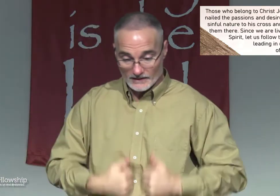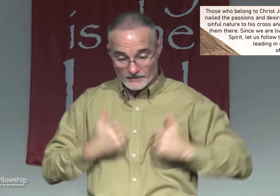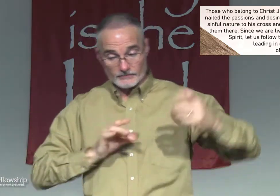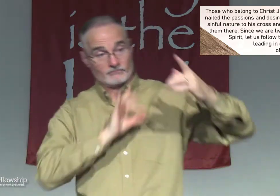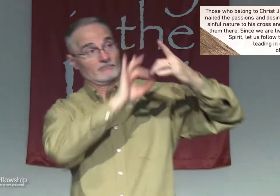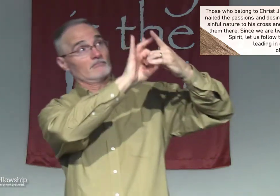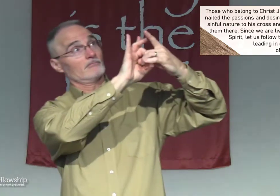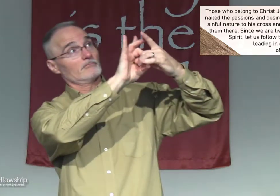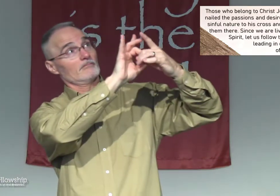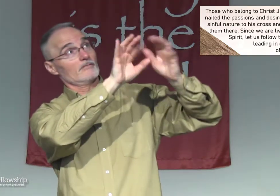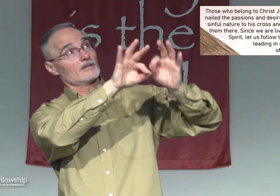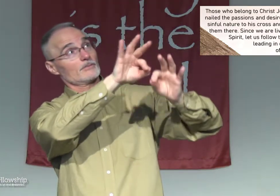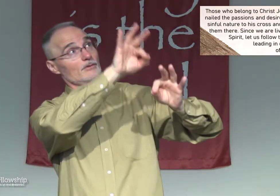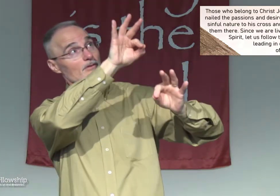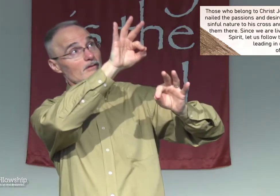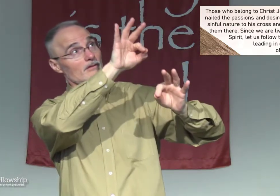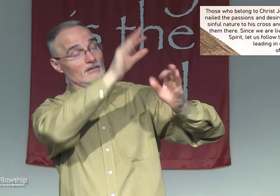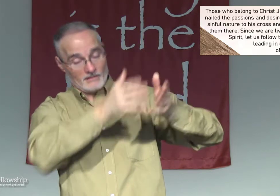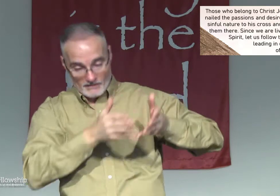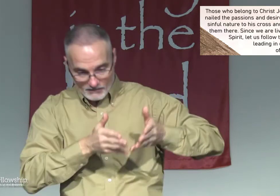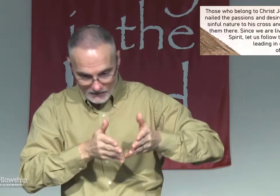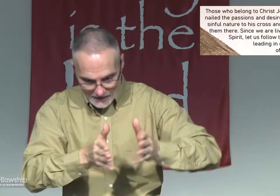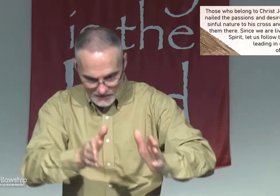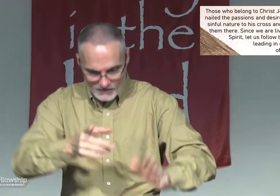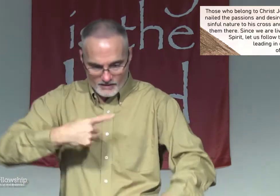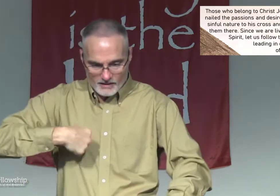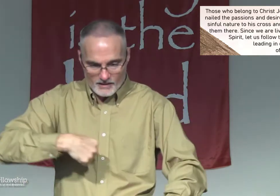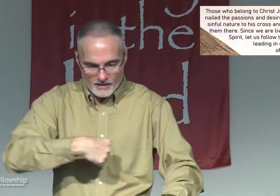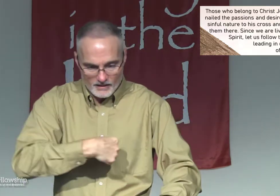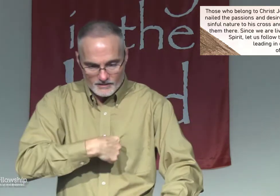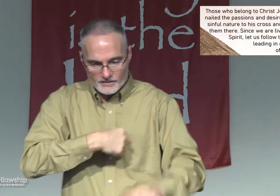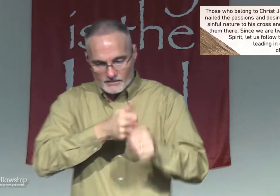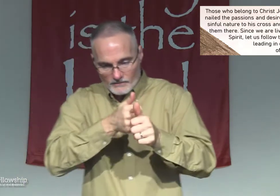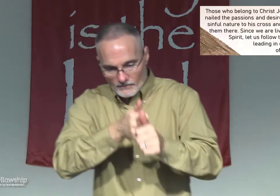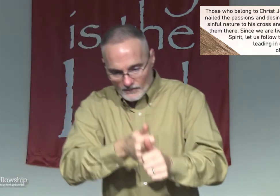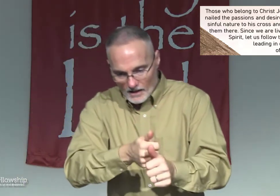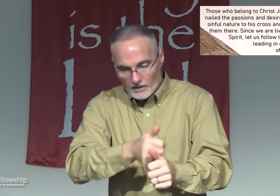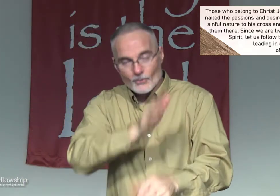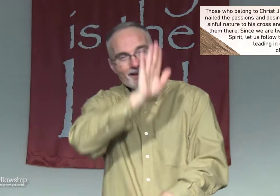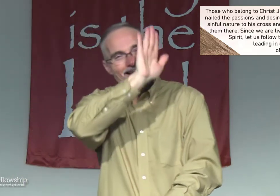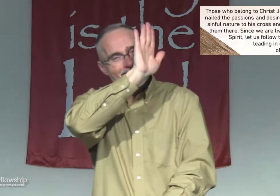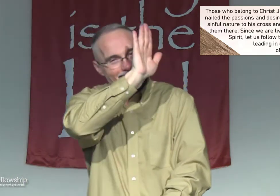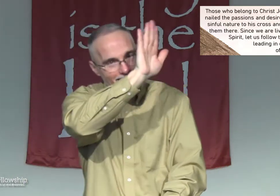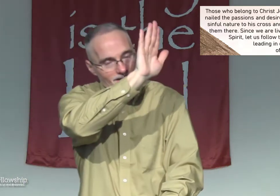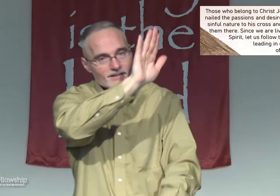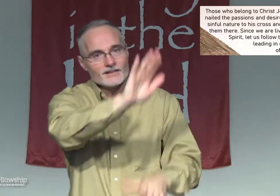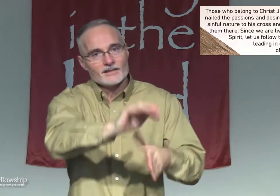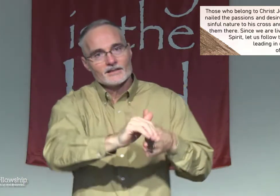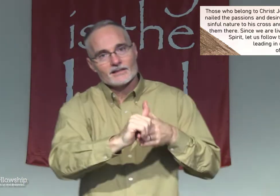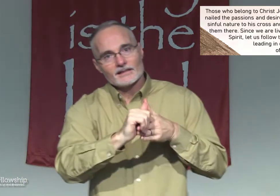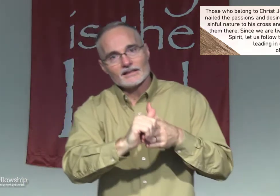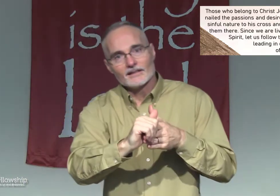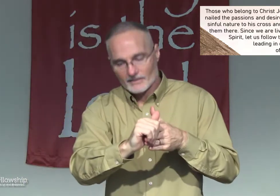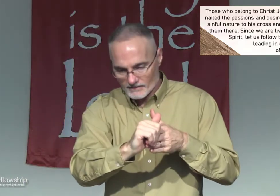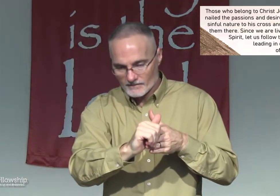Since we are living by the Spirit, let us follow the Spirit's leading